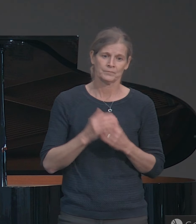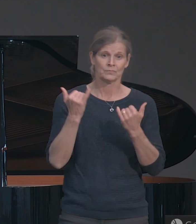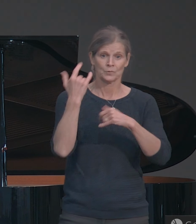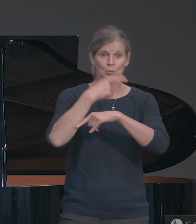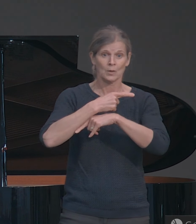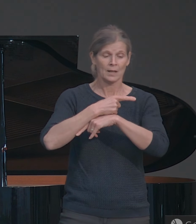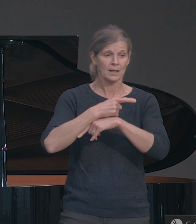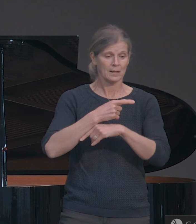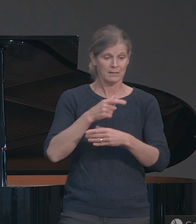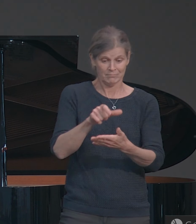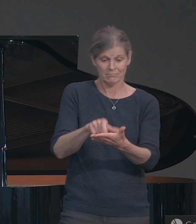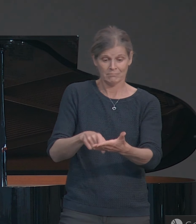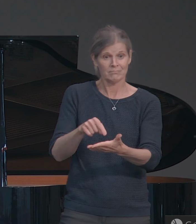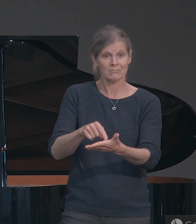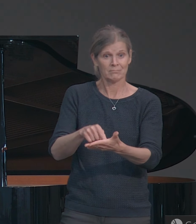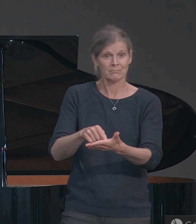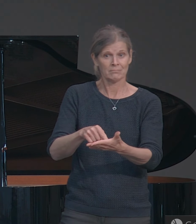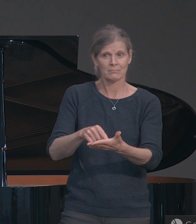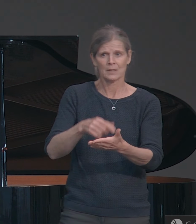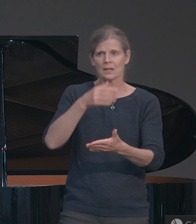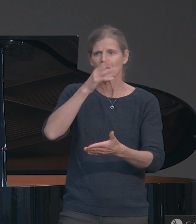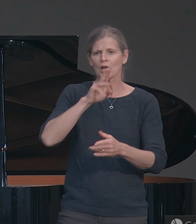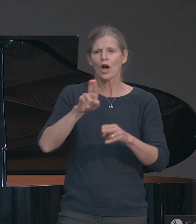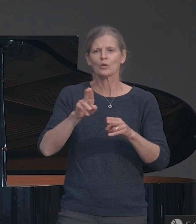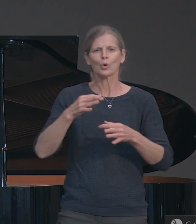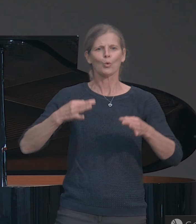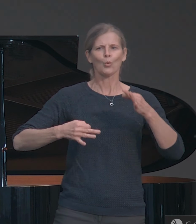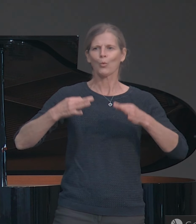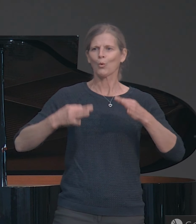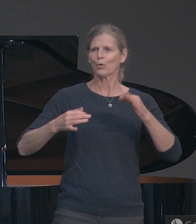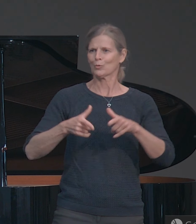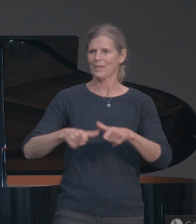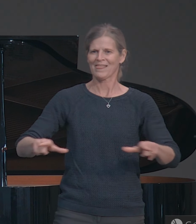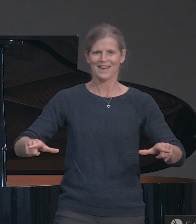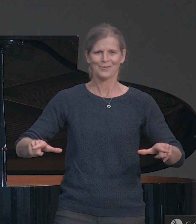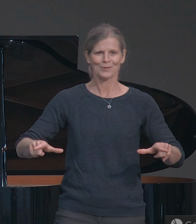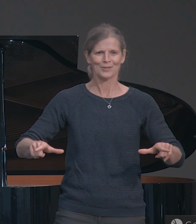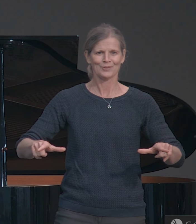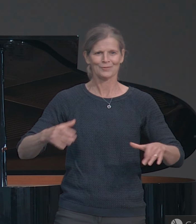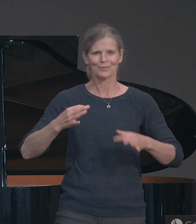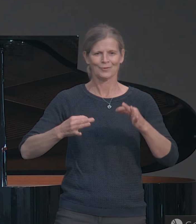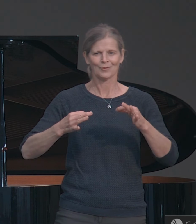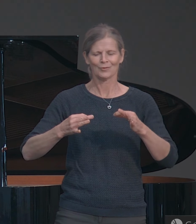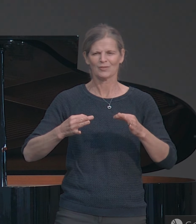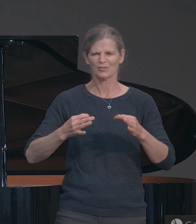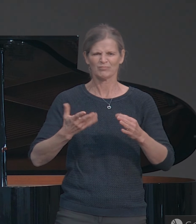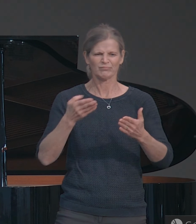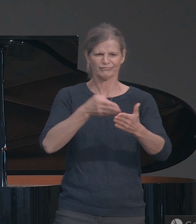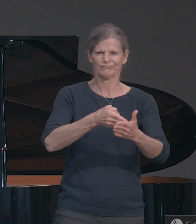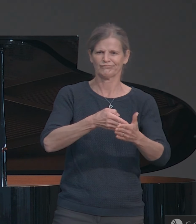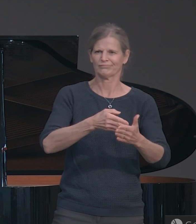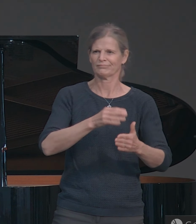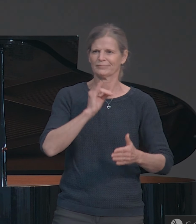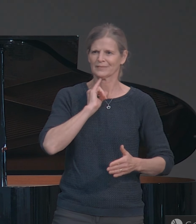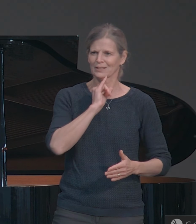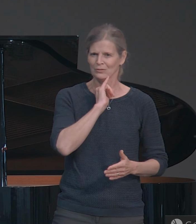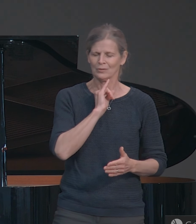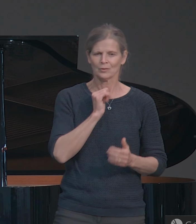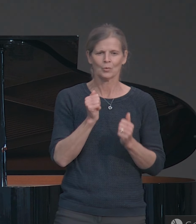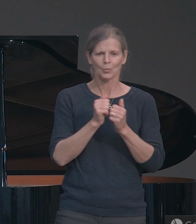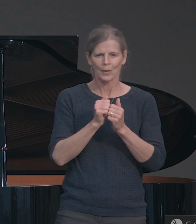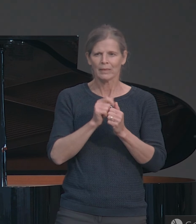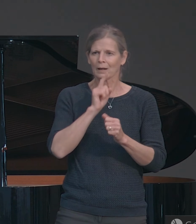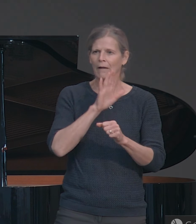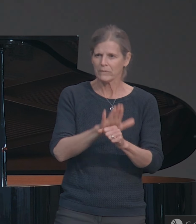Today in our passage, God uses courtroom language to charge Israel once again with